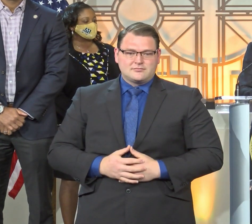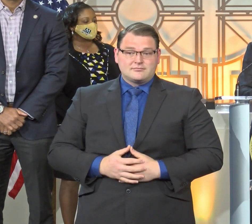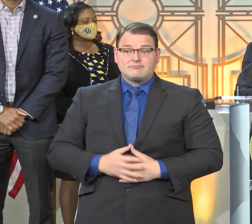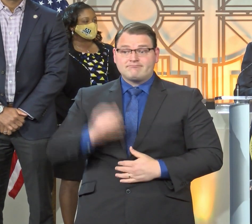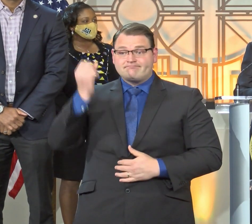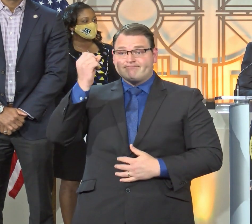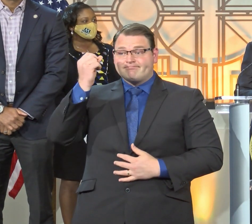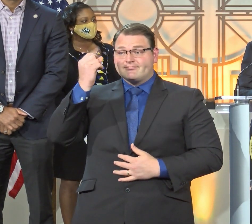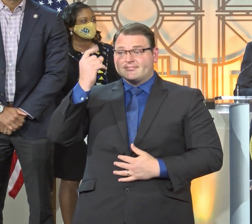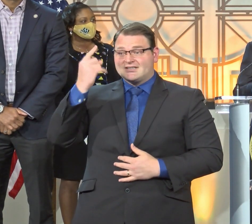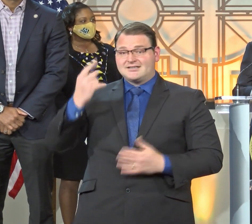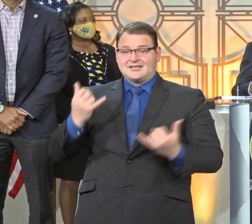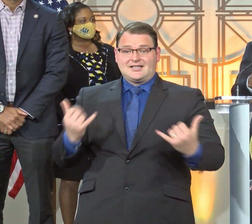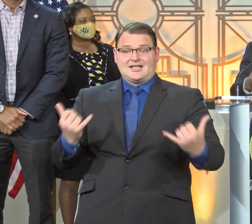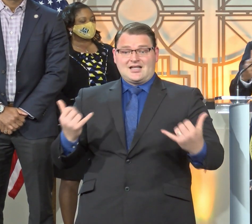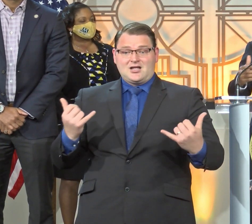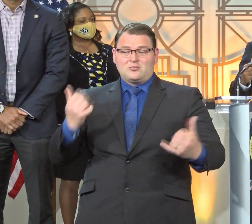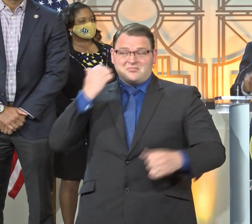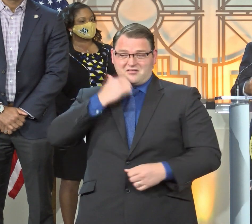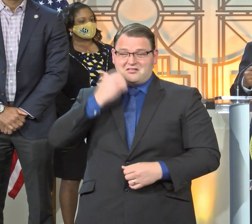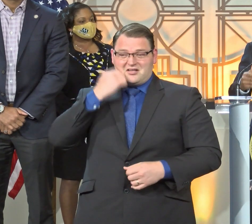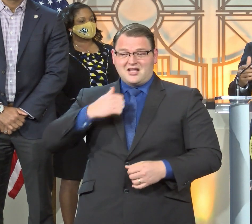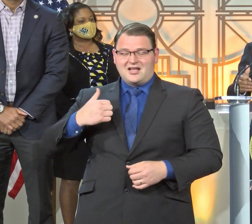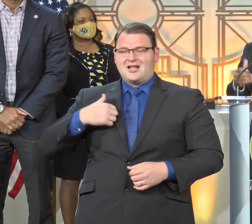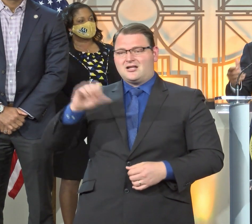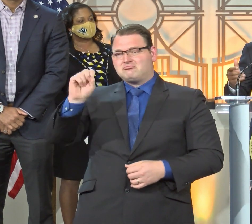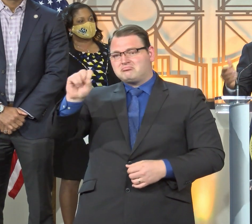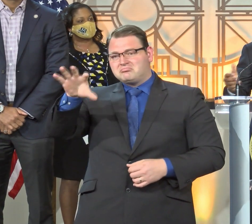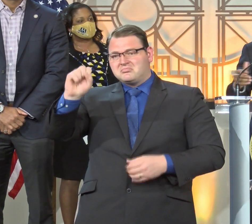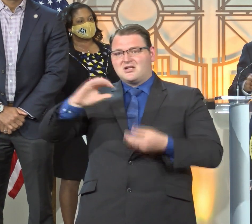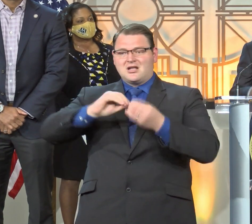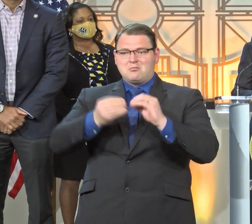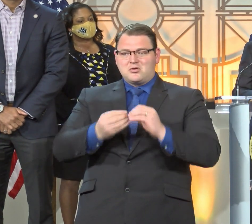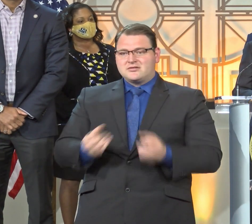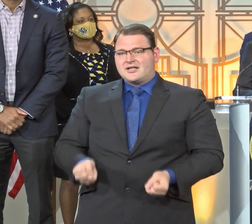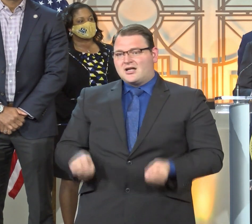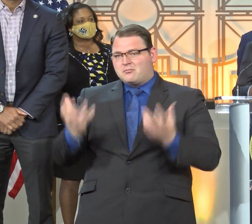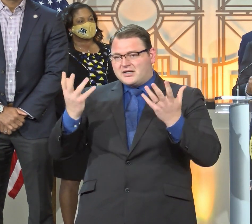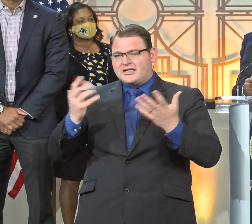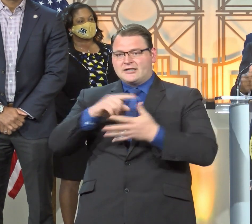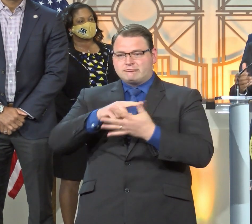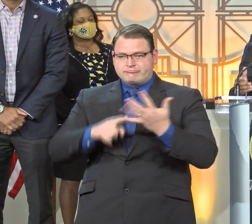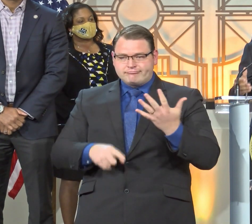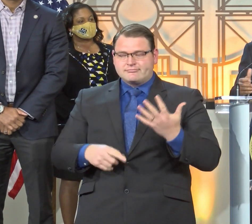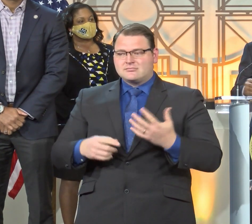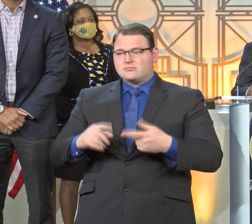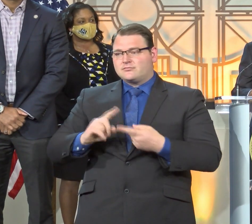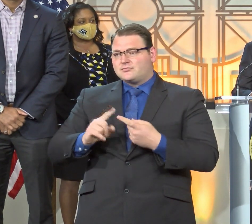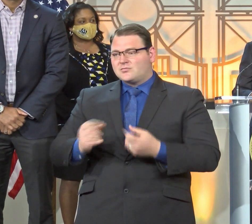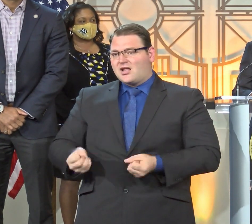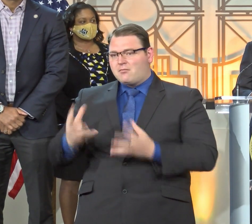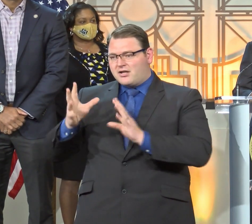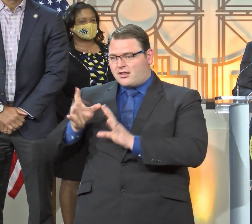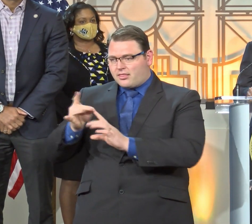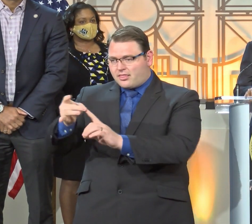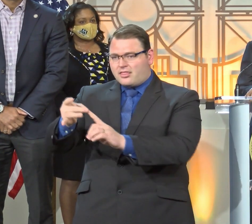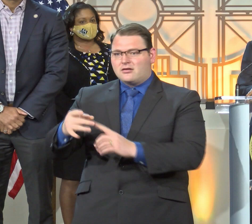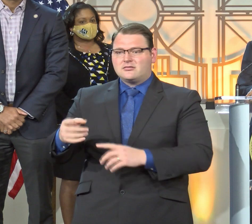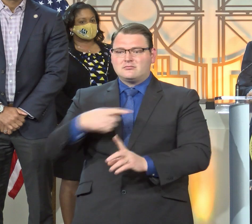you right around this time, I give you the numbers. 141 today, 4 new people who have died as a result